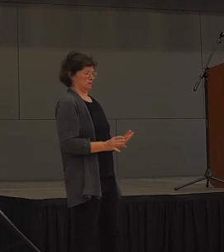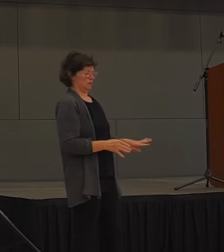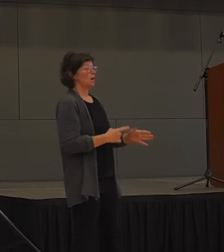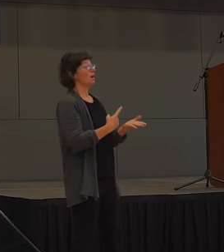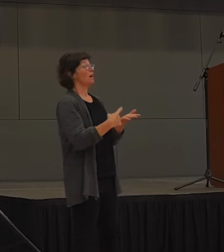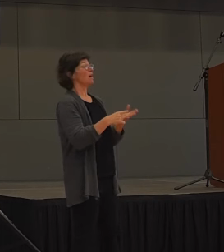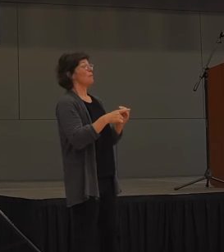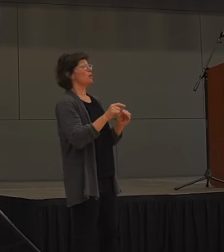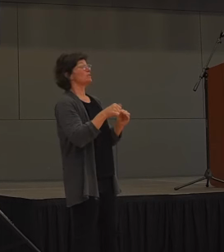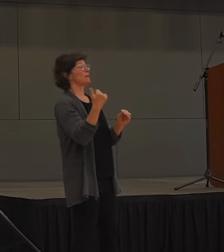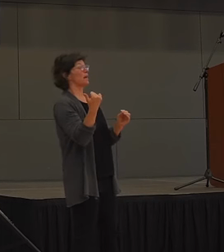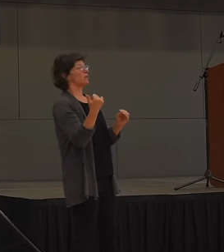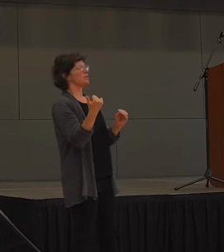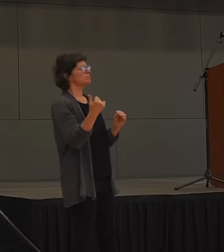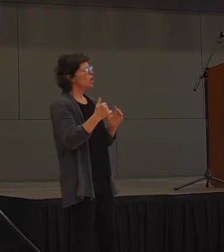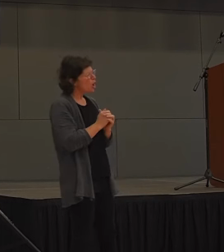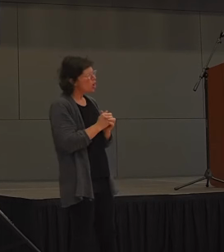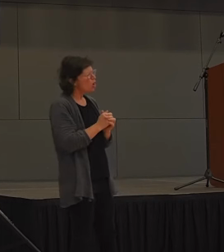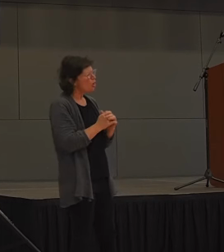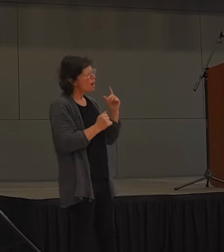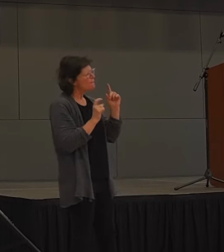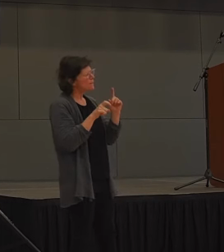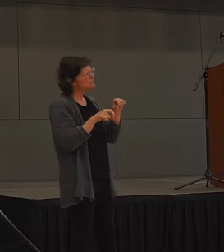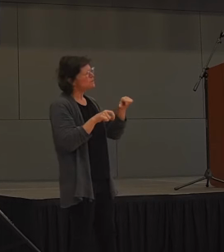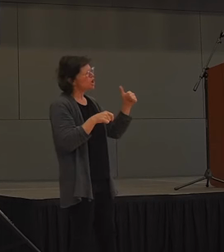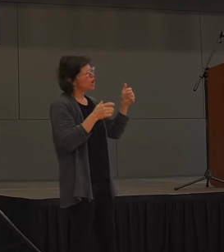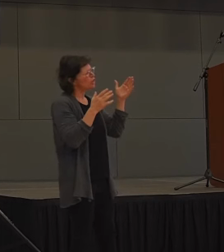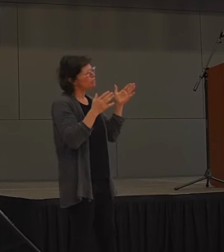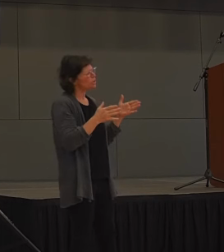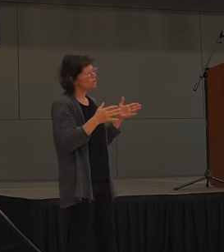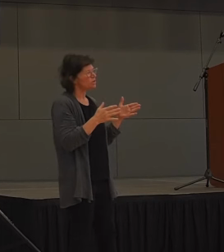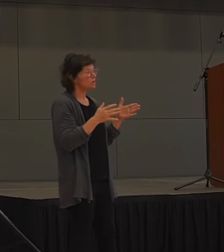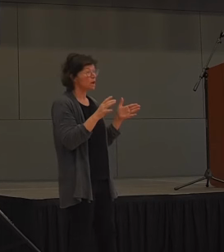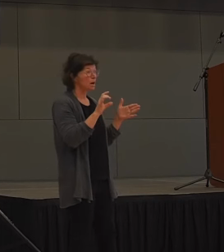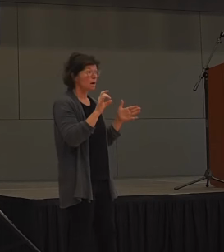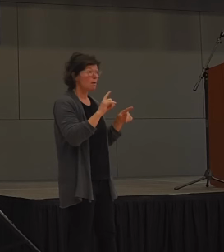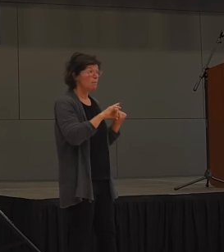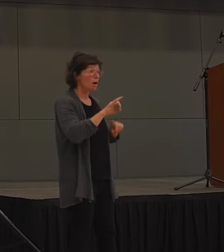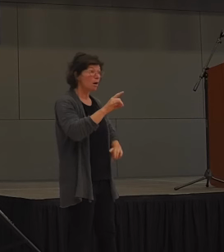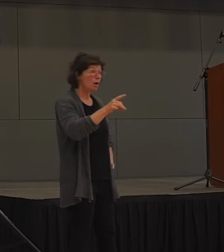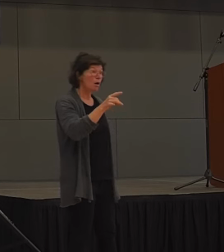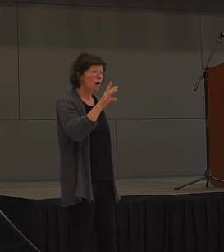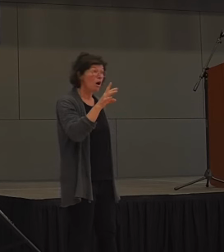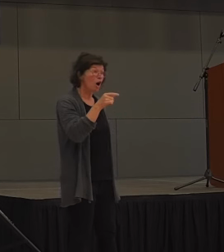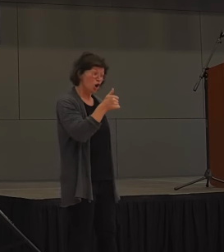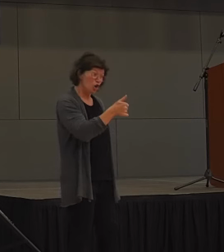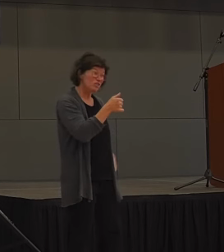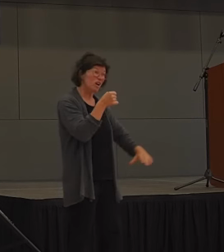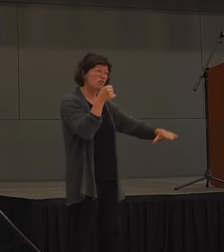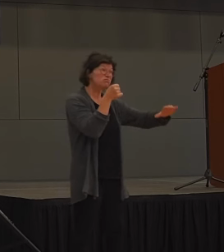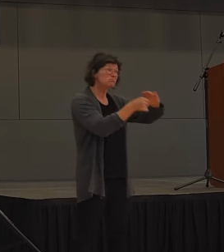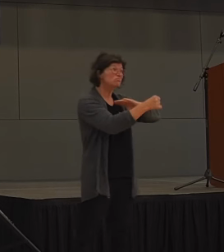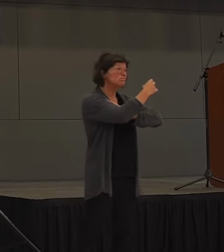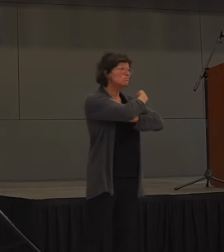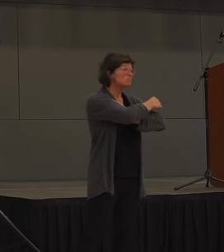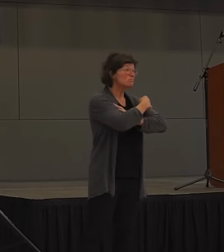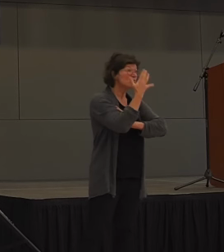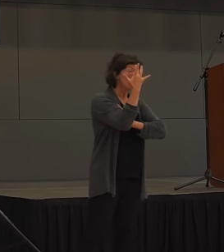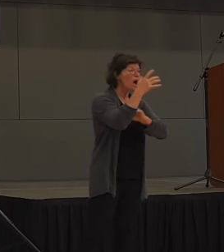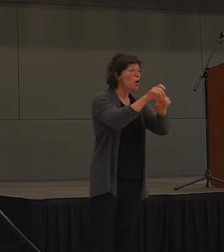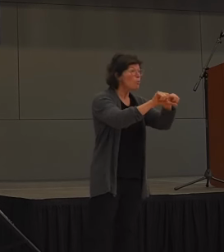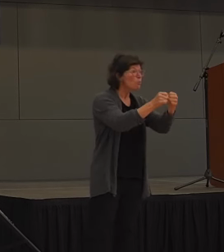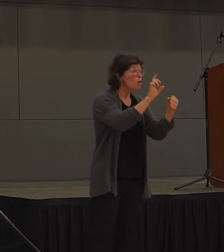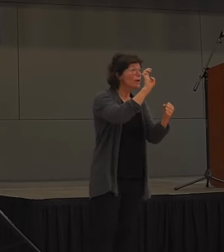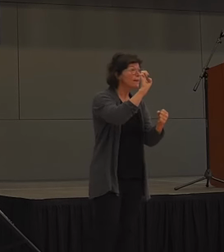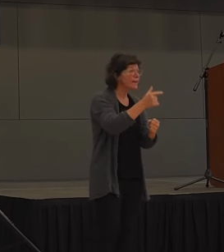and said, "Oh, I'm sorry, I must be thinking about someone else." But that was really significant to me that